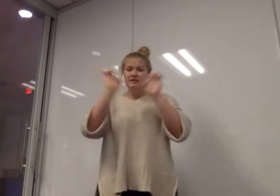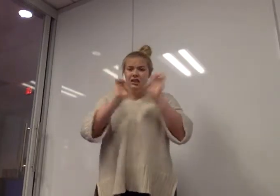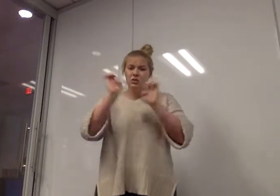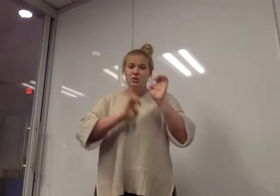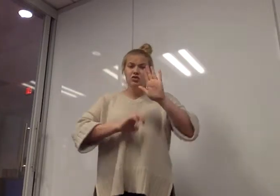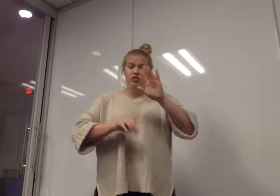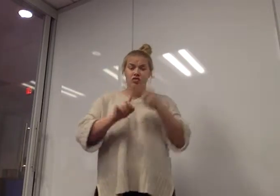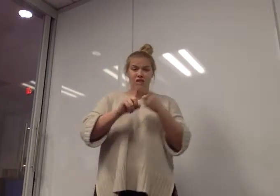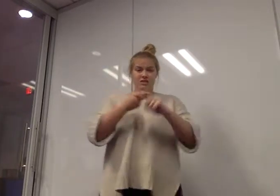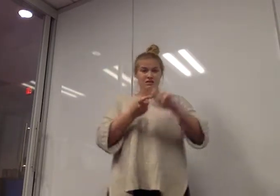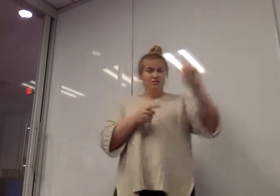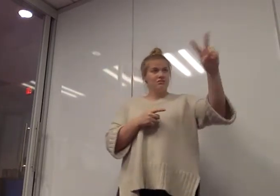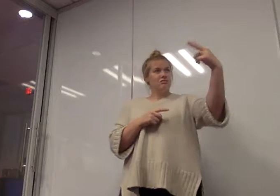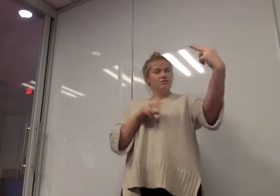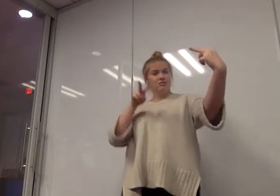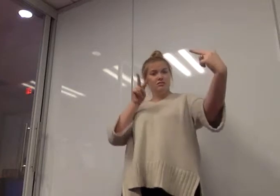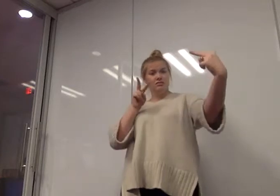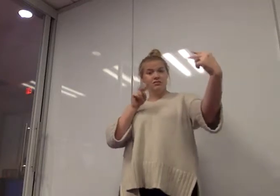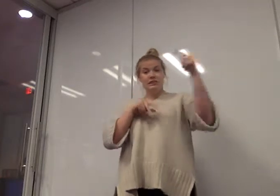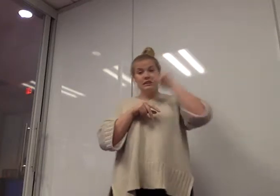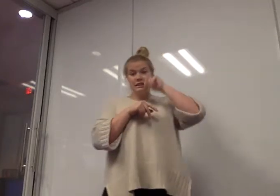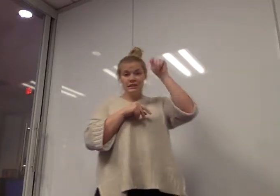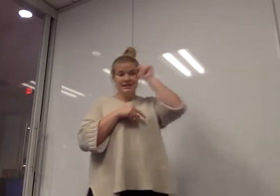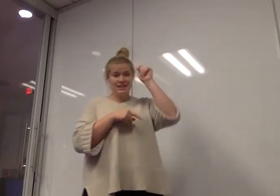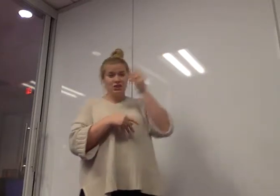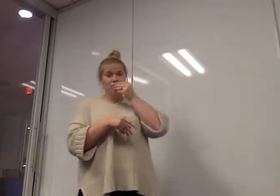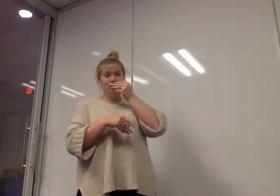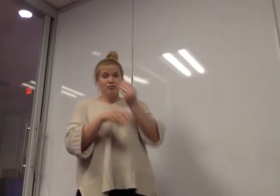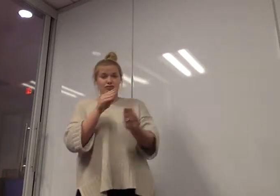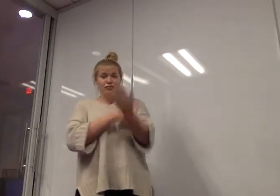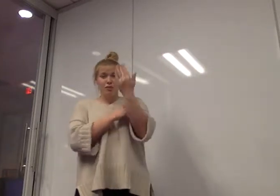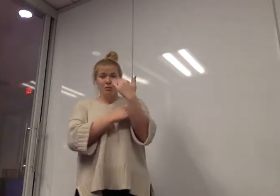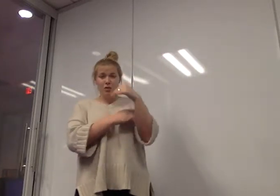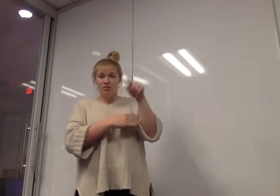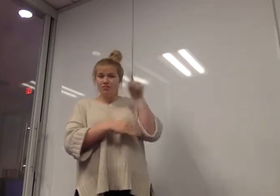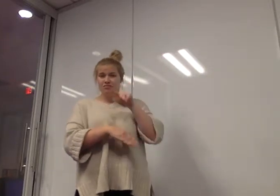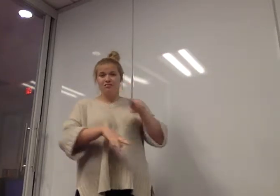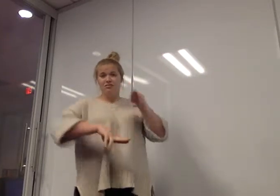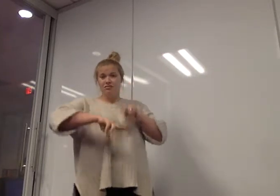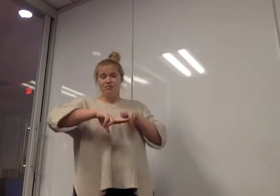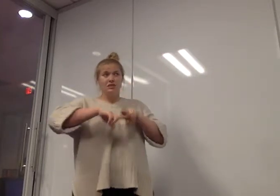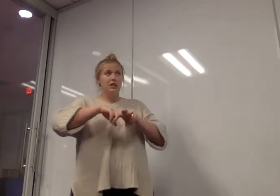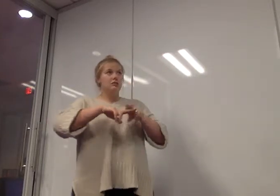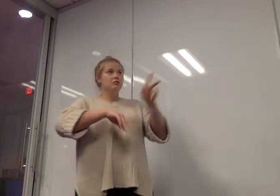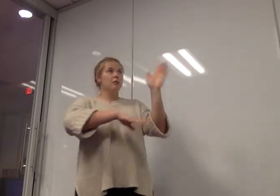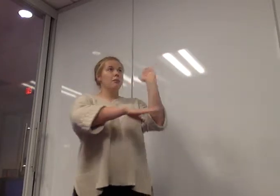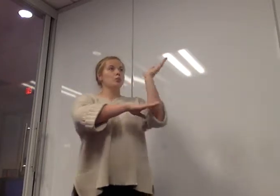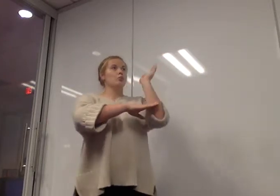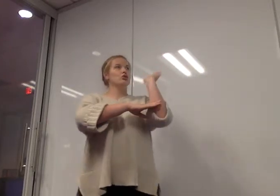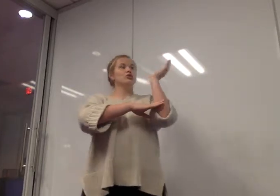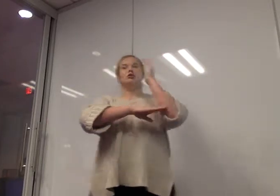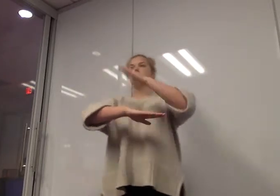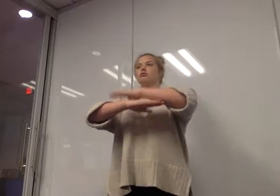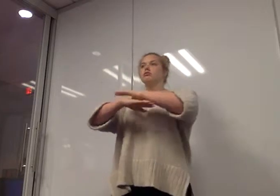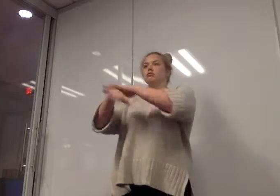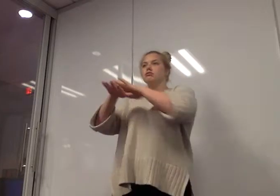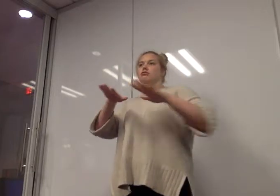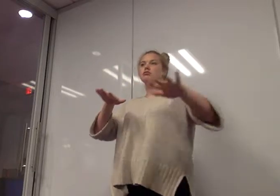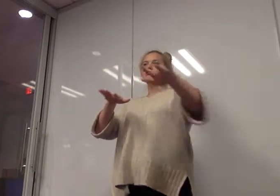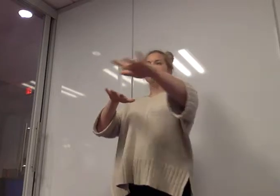like for teenagers at the lunchroom table. It could be, for some people it's speaking at a school board meeting. It might be giving a